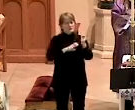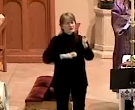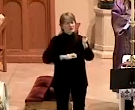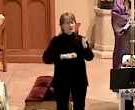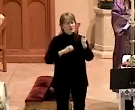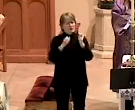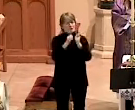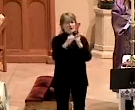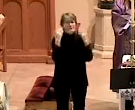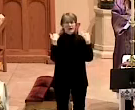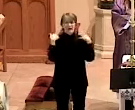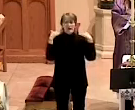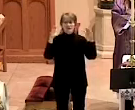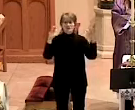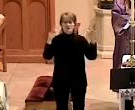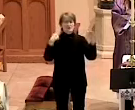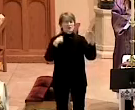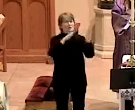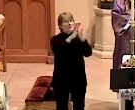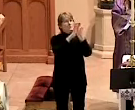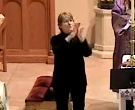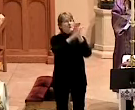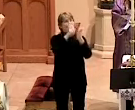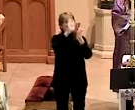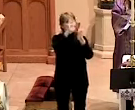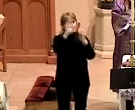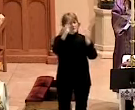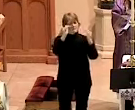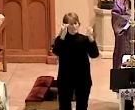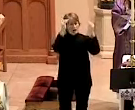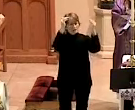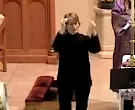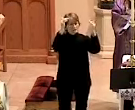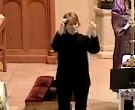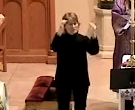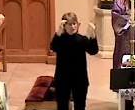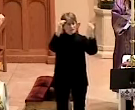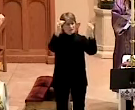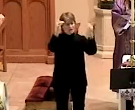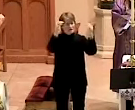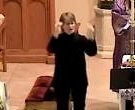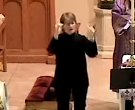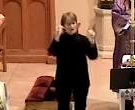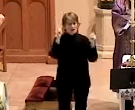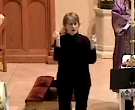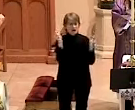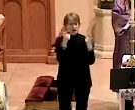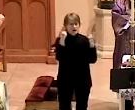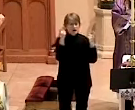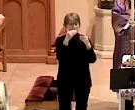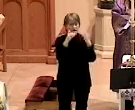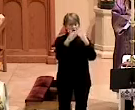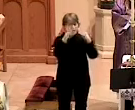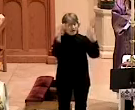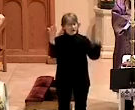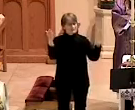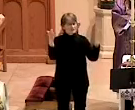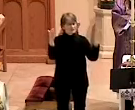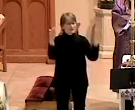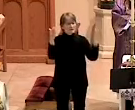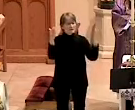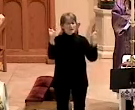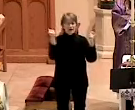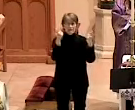the angels praise your majesty, dominions, adores, and powers tremble before you. Heaven and the virtues of